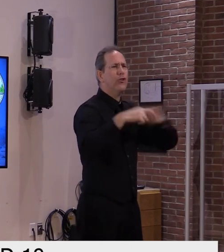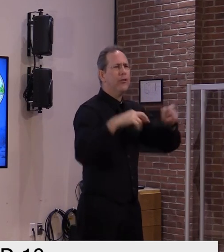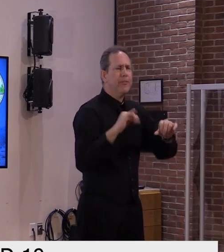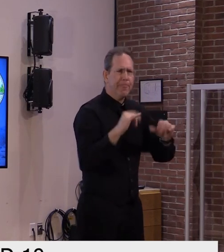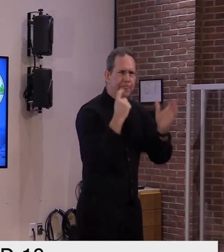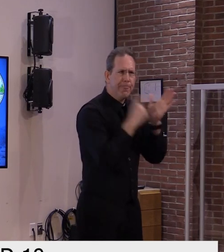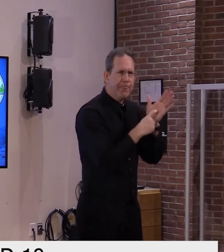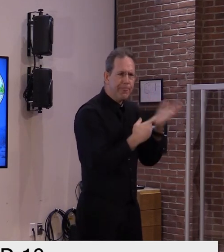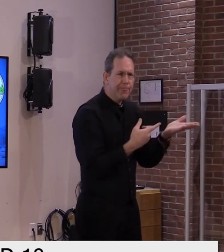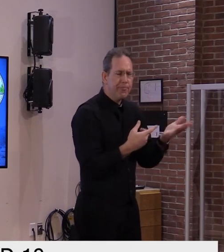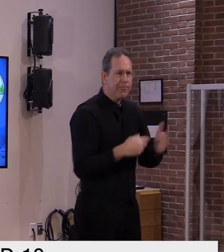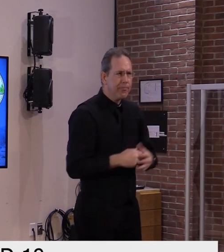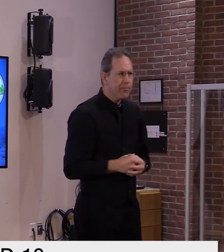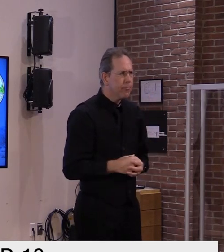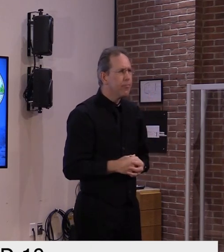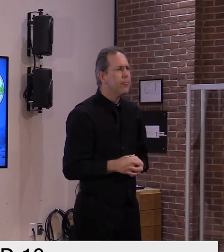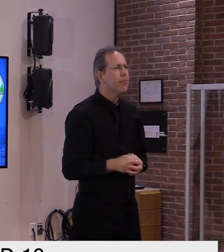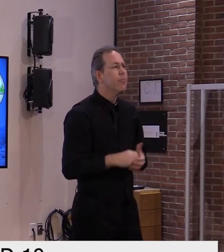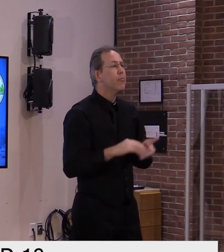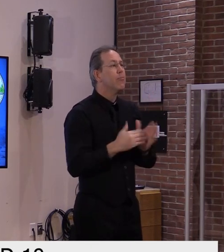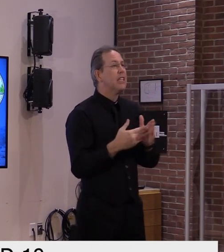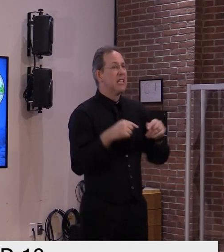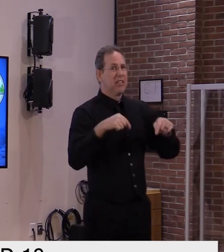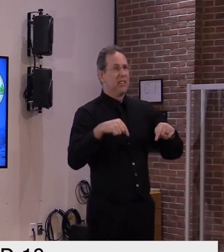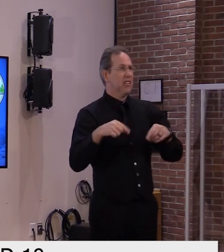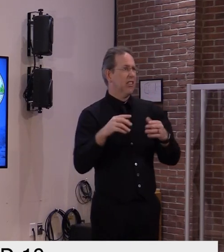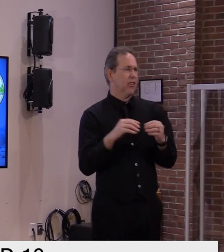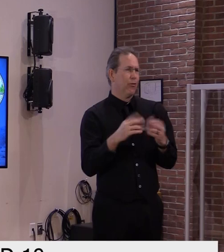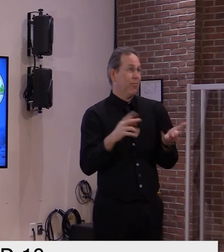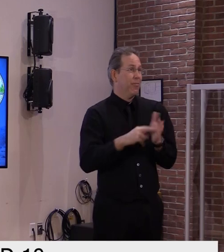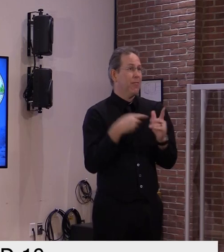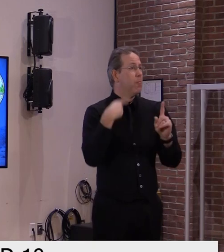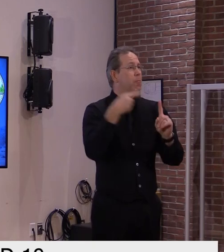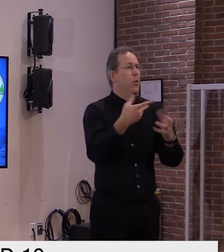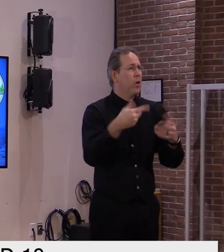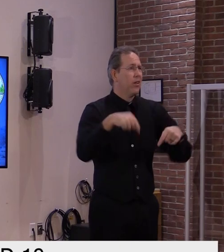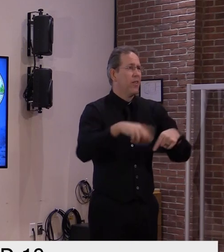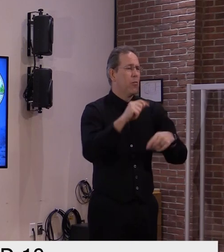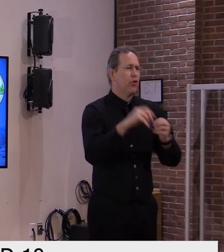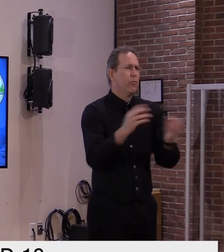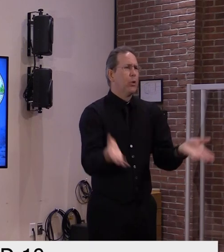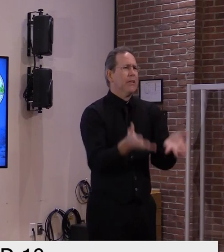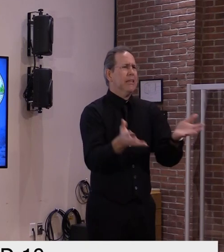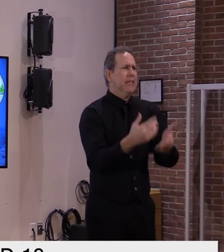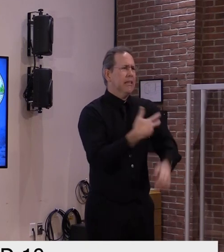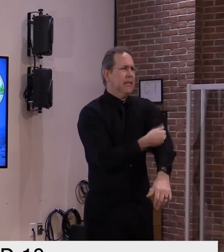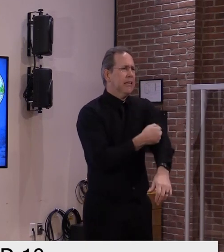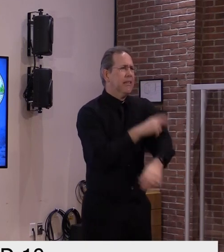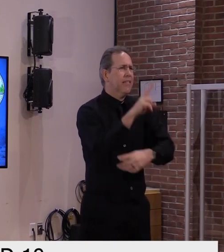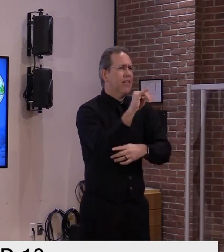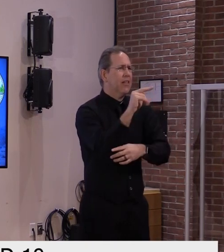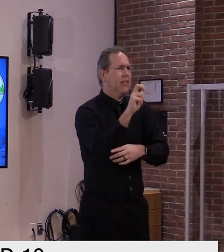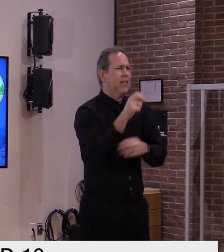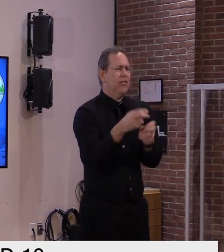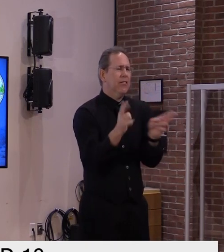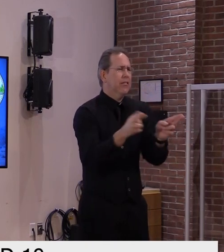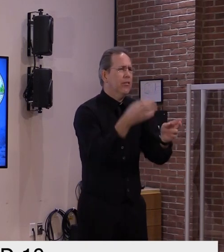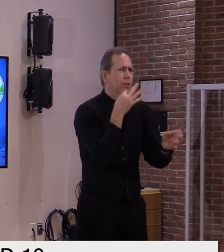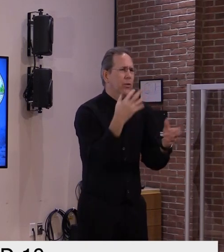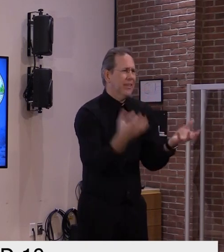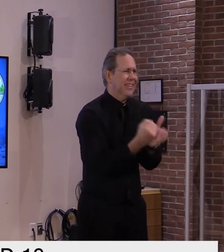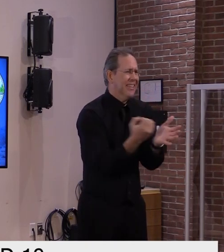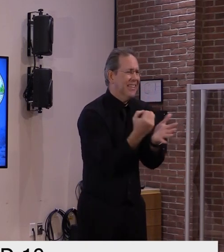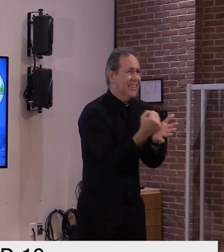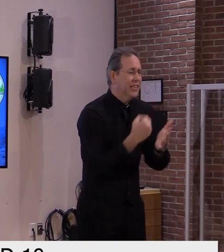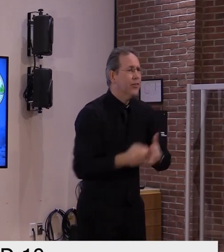stressing this early stage of vaccinations. The other significant world variant, the South African,